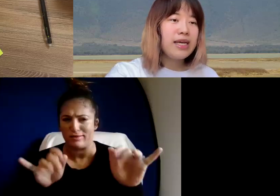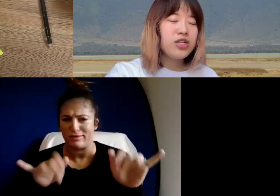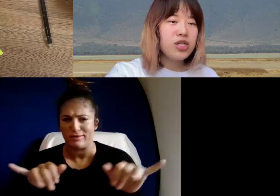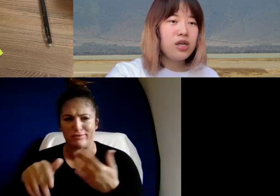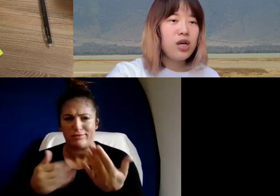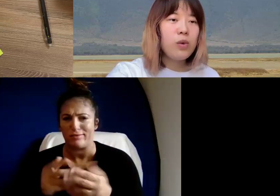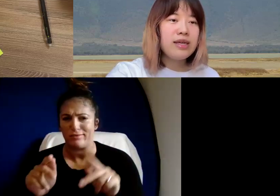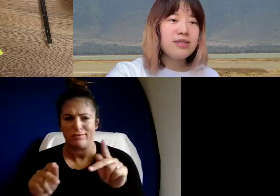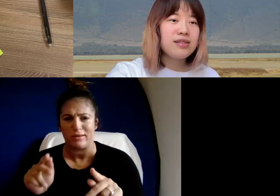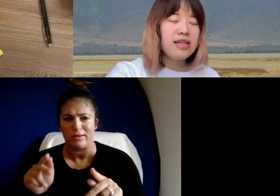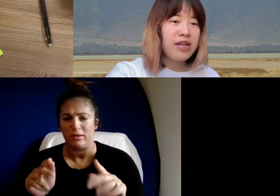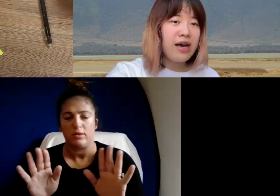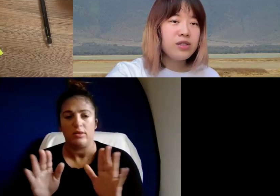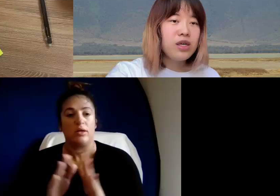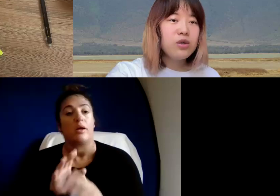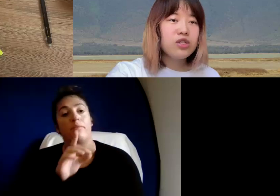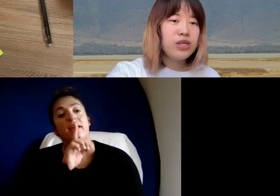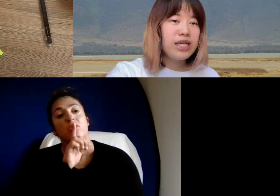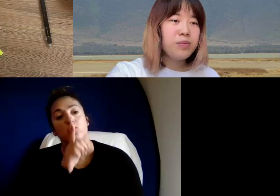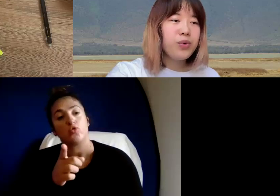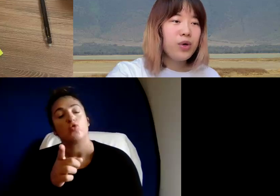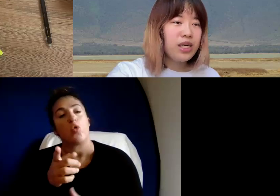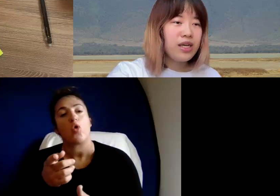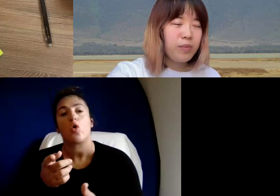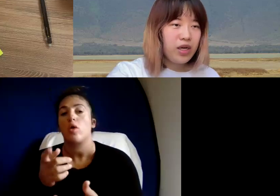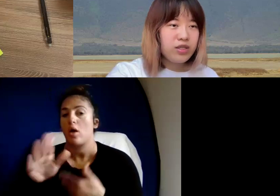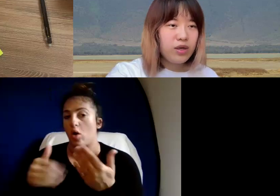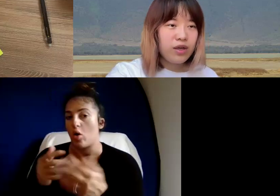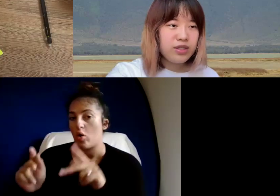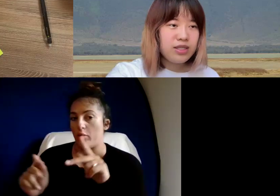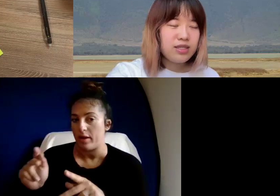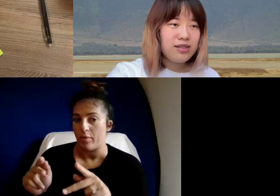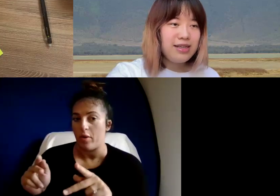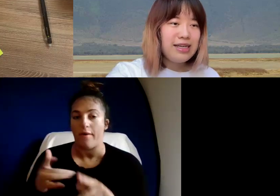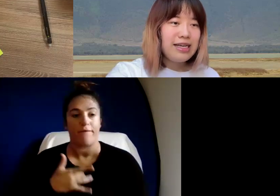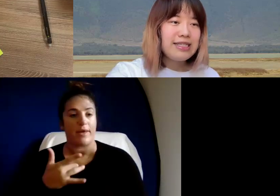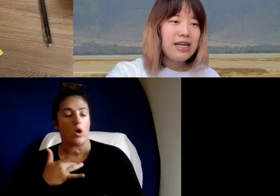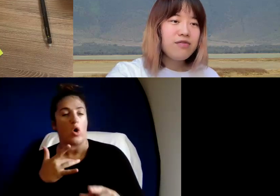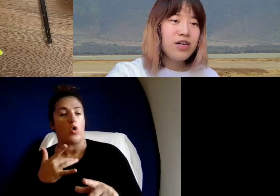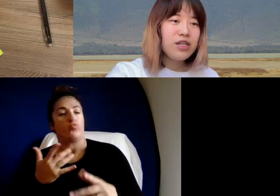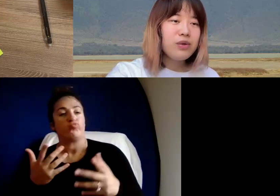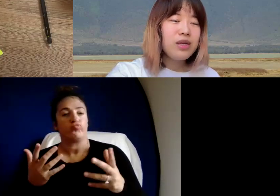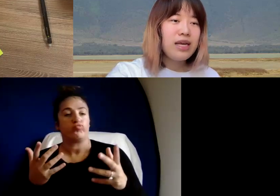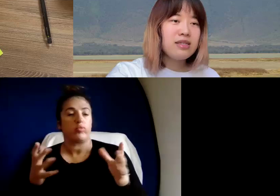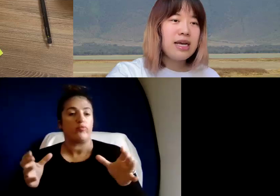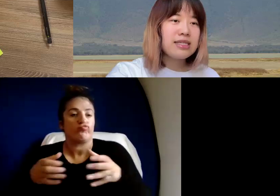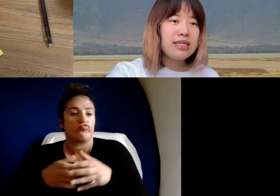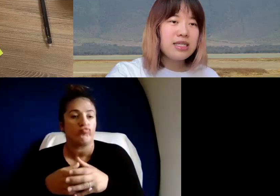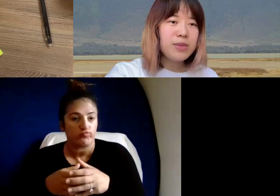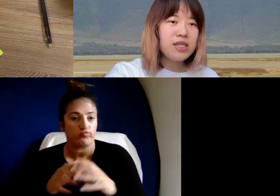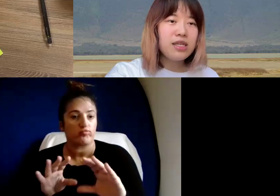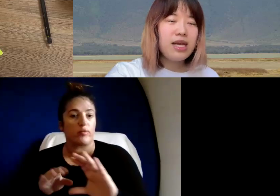about making sure no one is left out or treated poorly compared to others. A second value